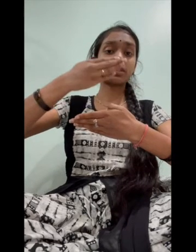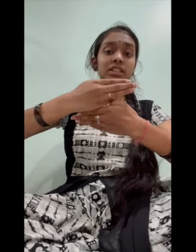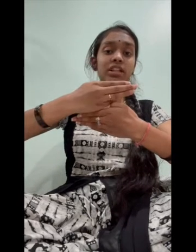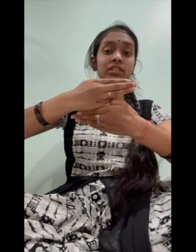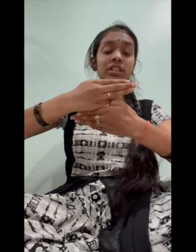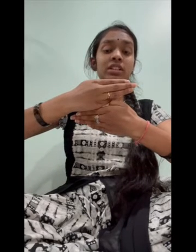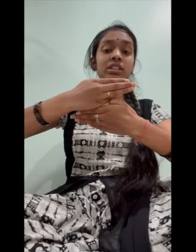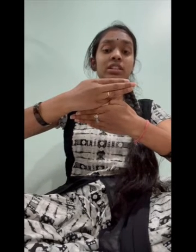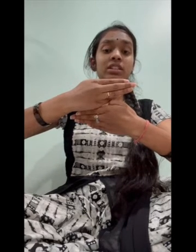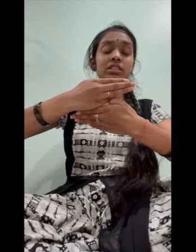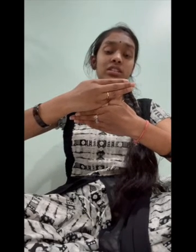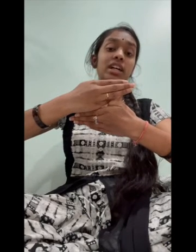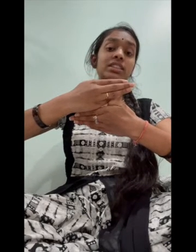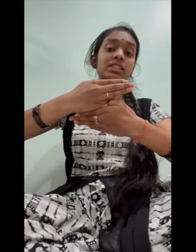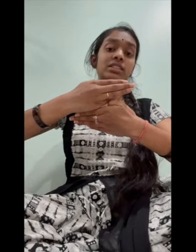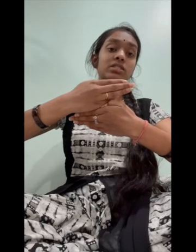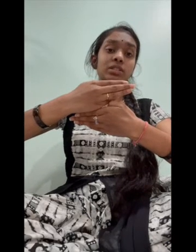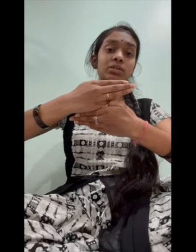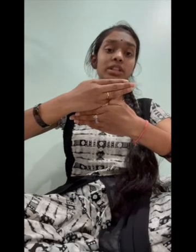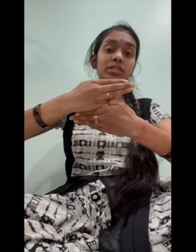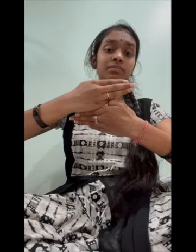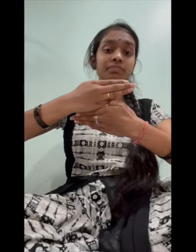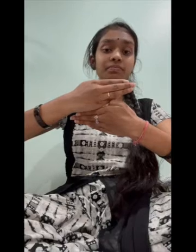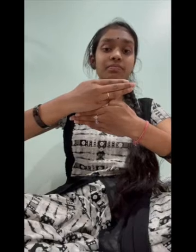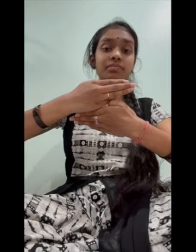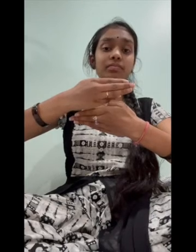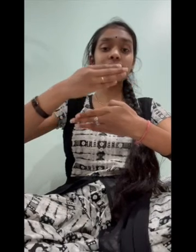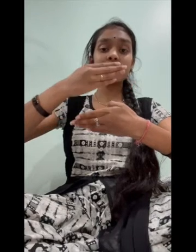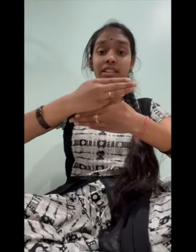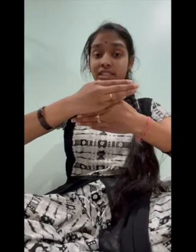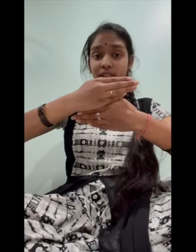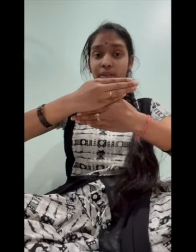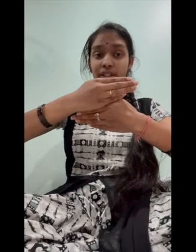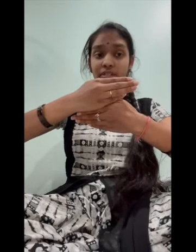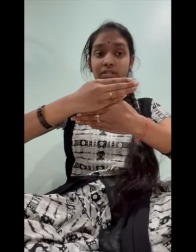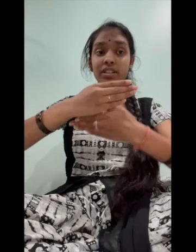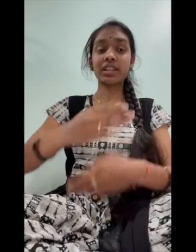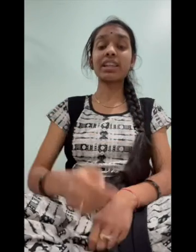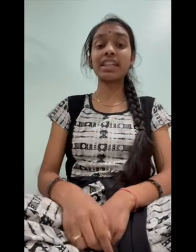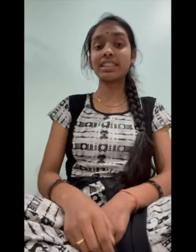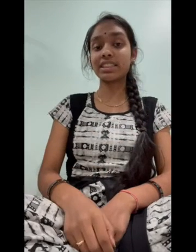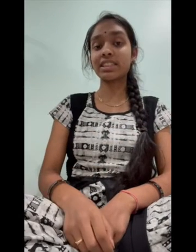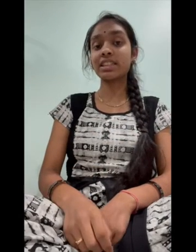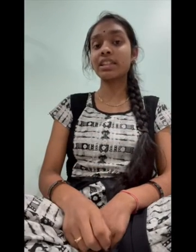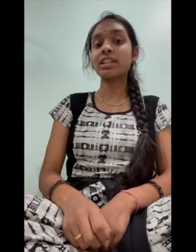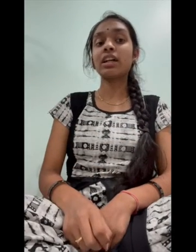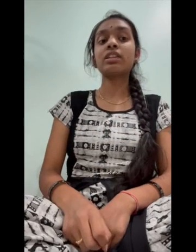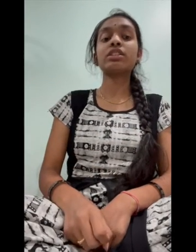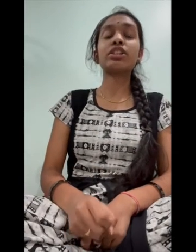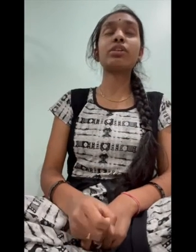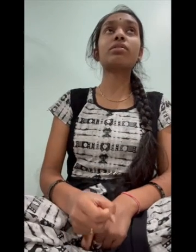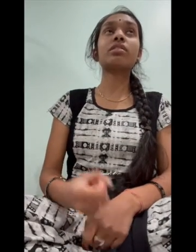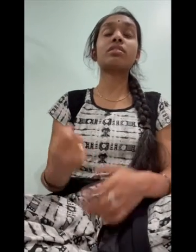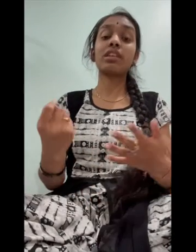down. So that's closing a window. And this is a window. Lights. To show